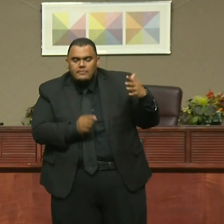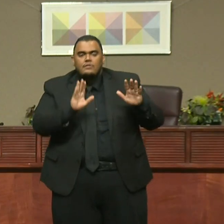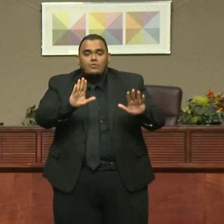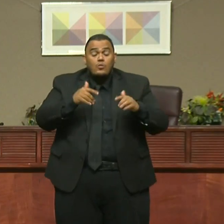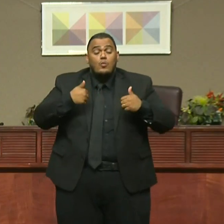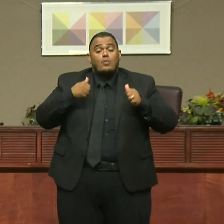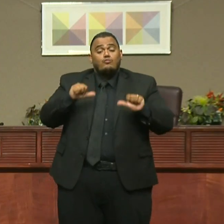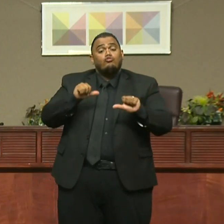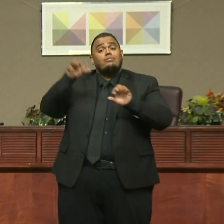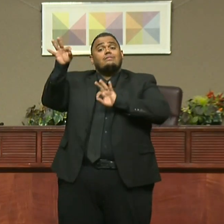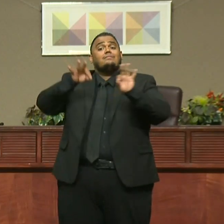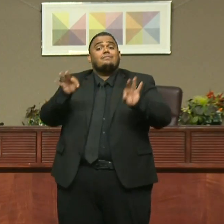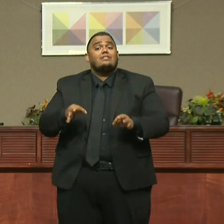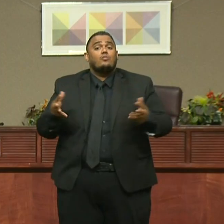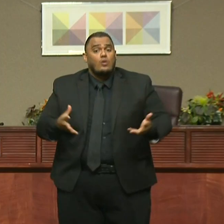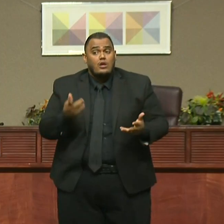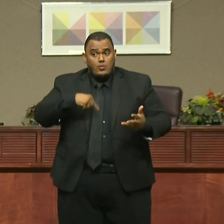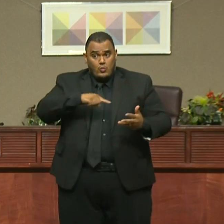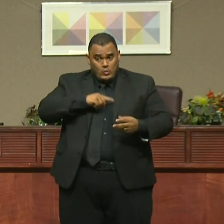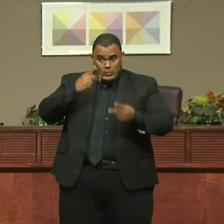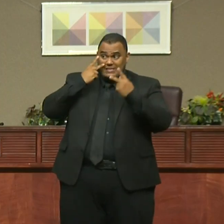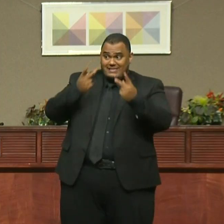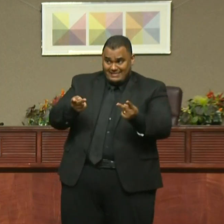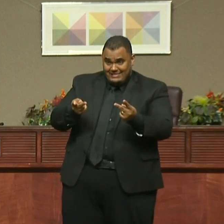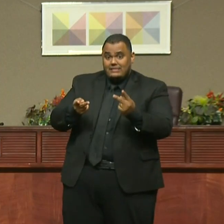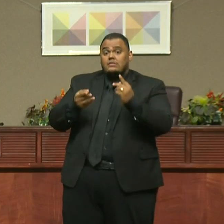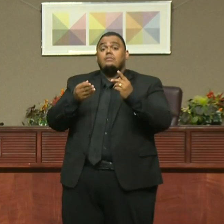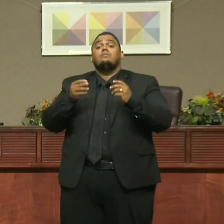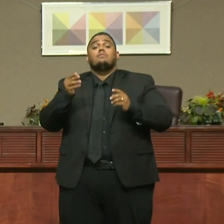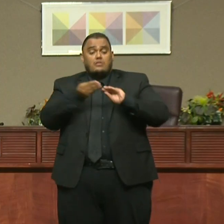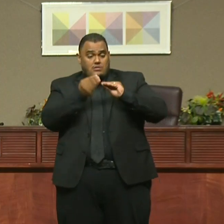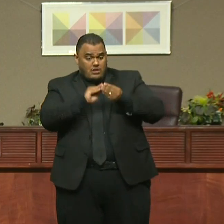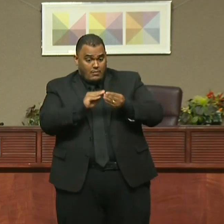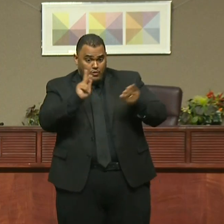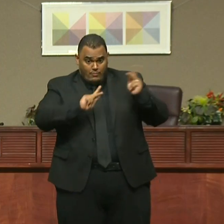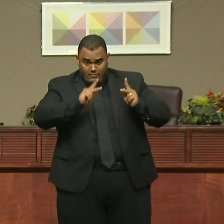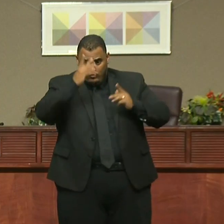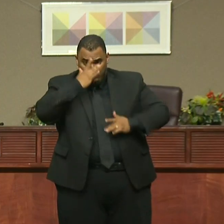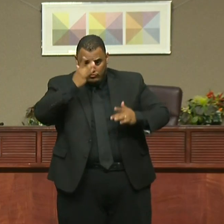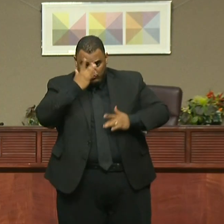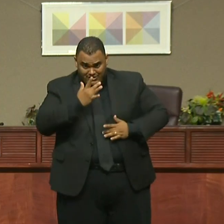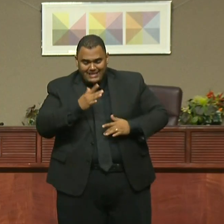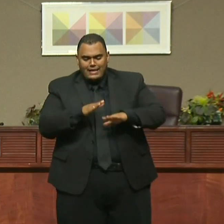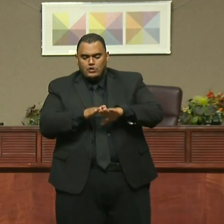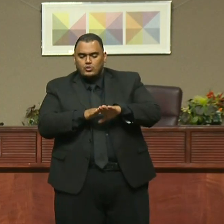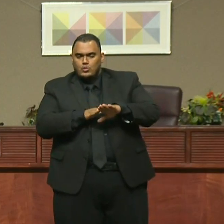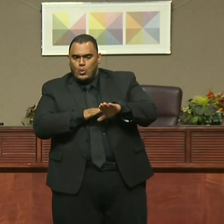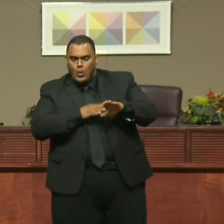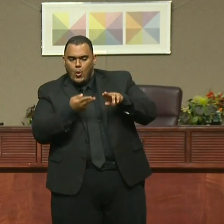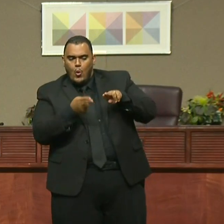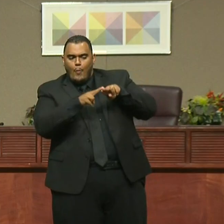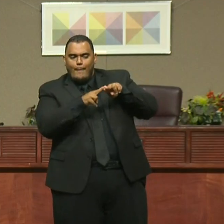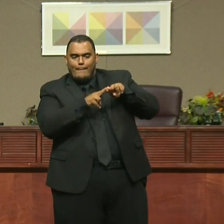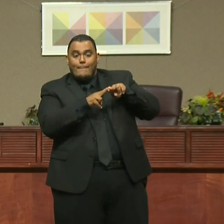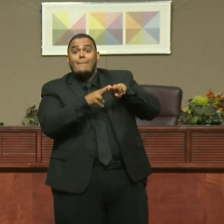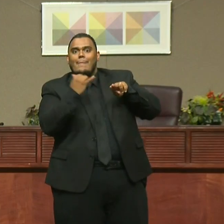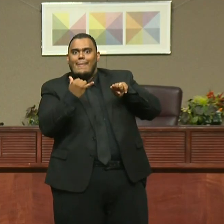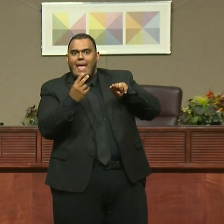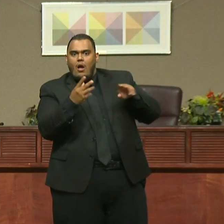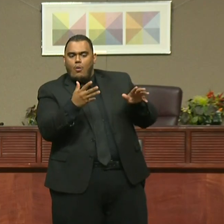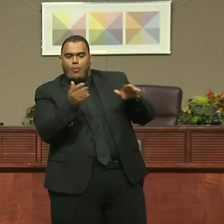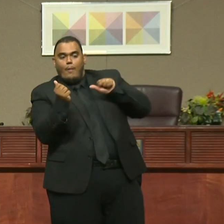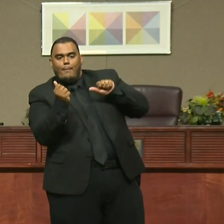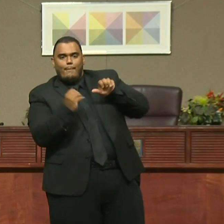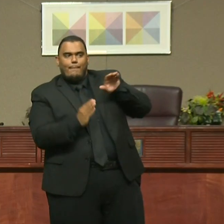we have seen an increase of the number of cases. It was very slow at the beginning, now has accelerated a little bit.